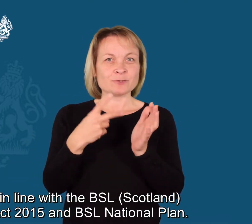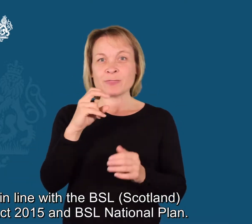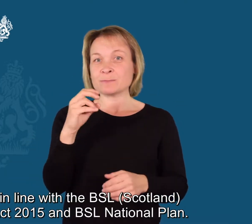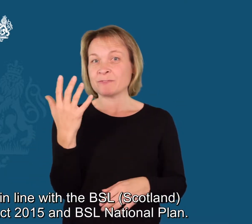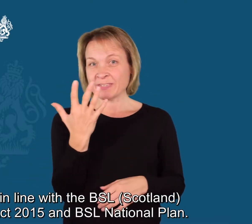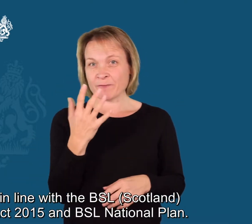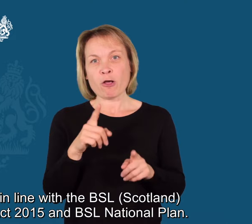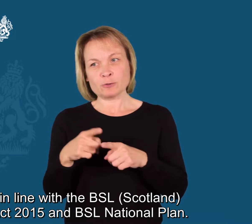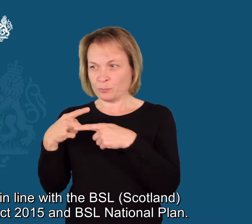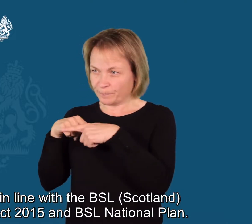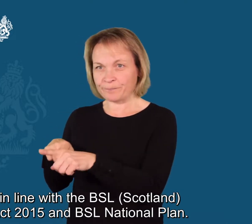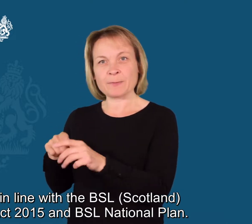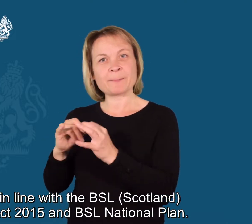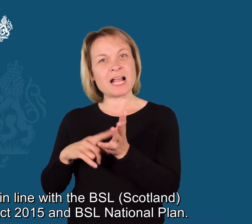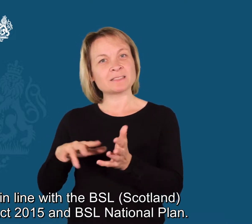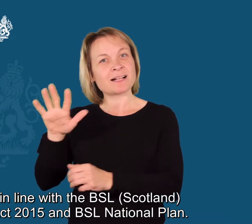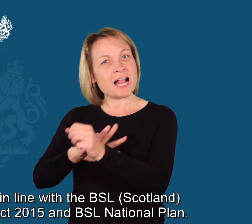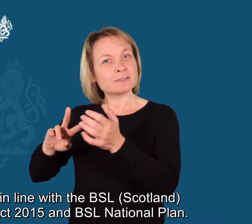National Plan.